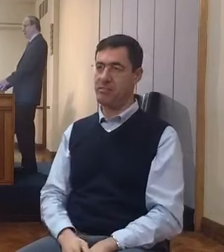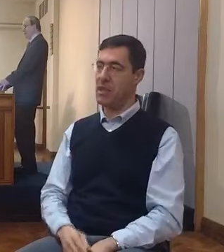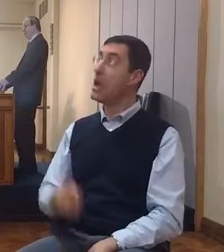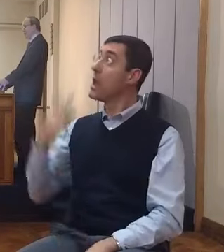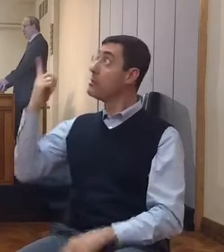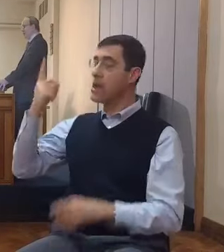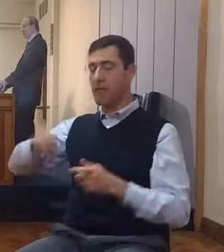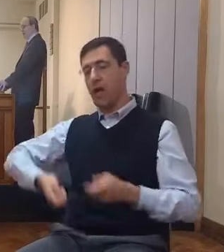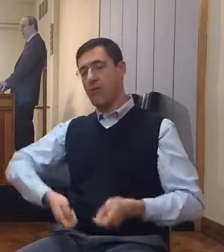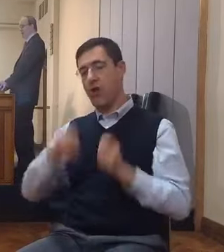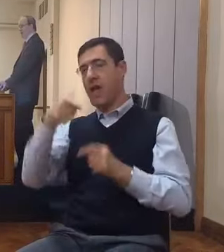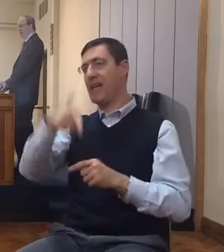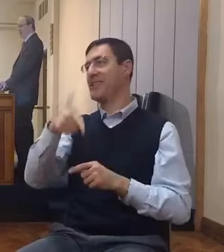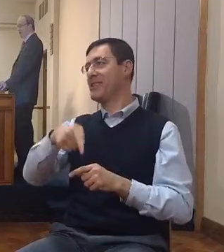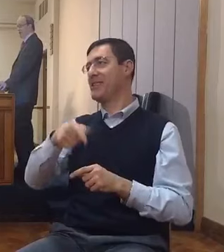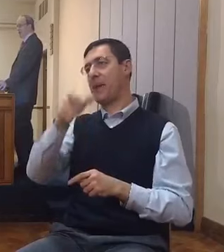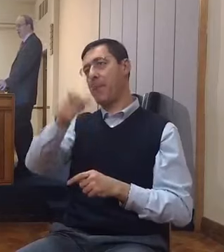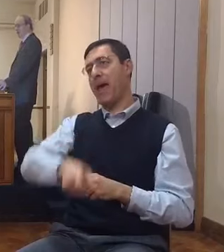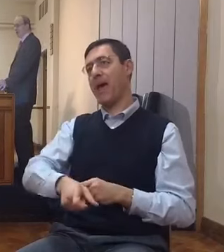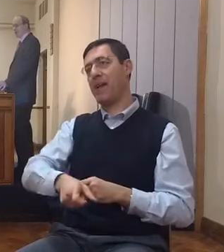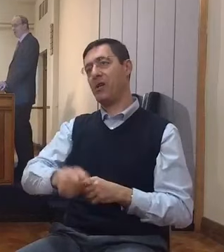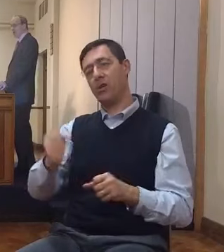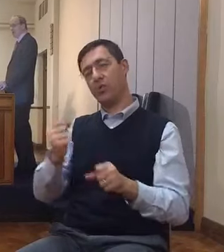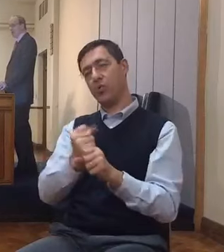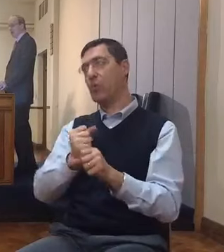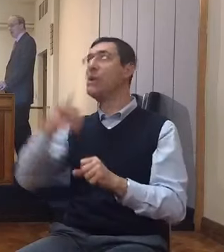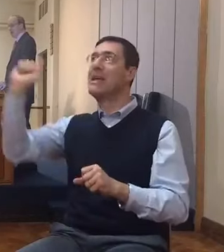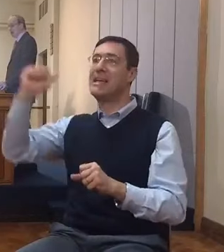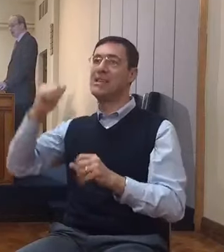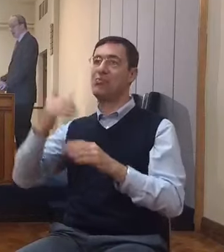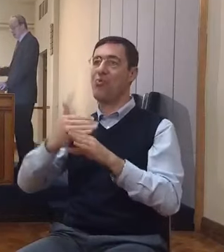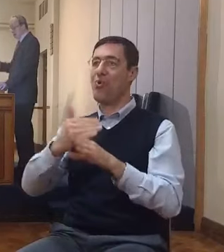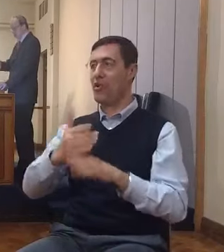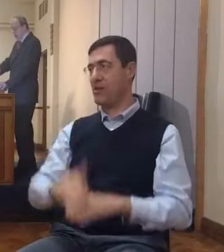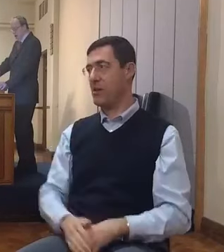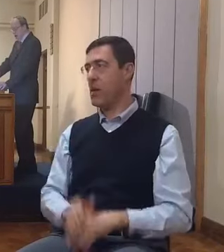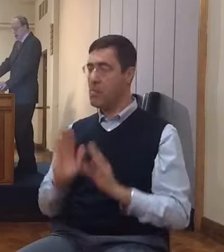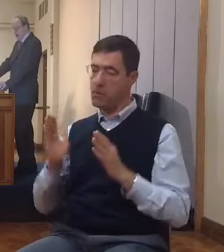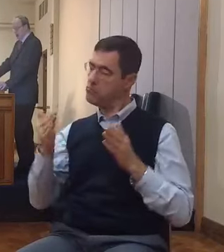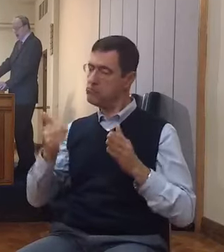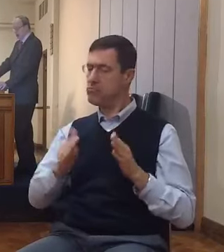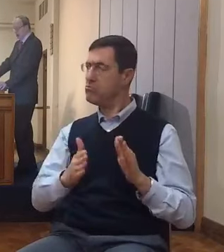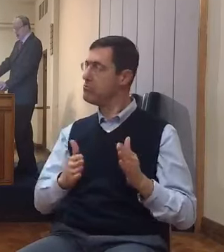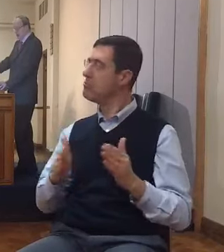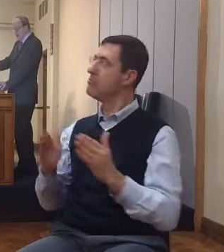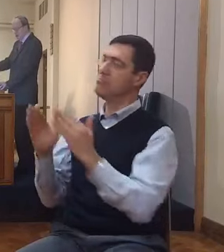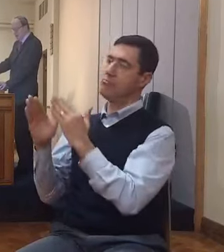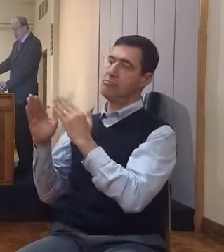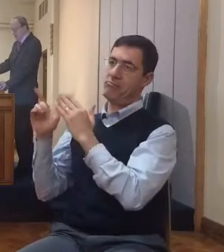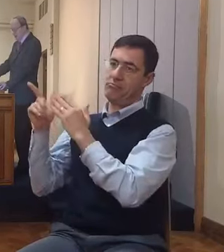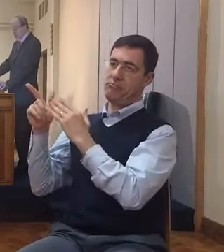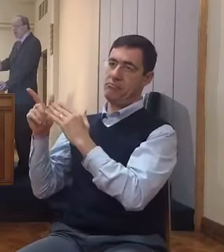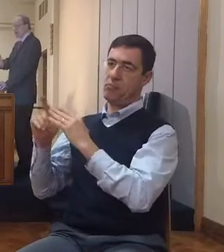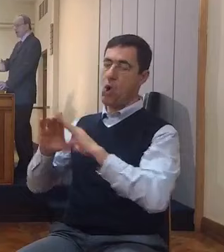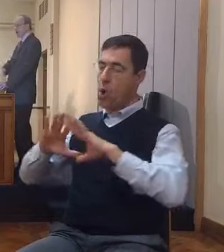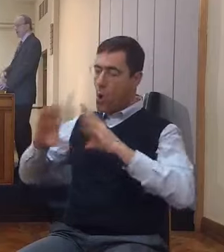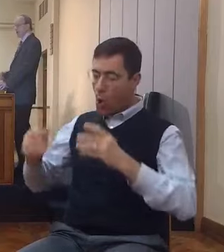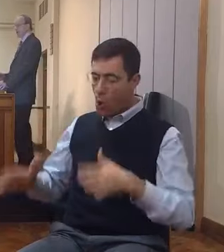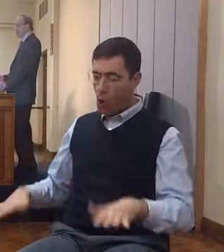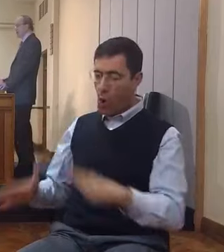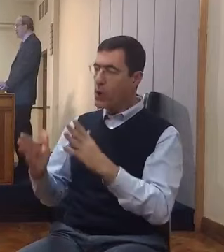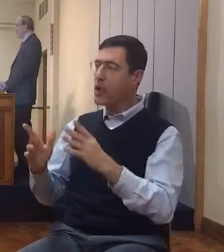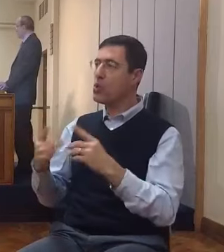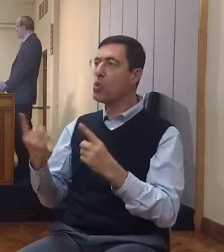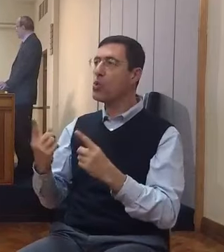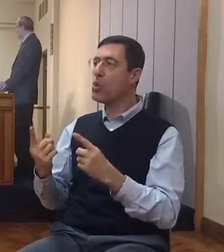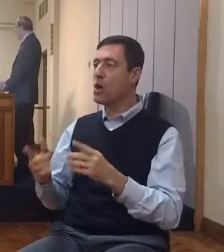and equipped. We won't make great fusses of the instruments. All due historical credit in the book of Joshua, his